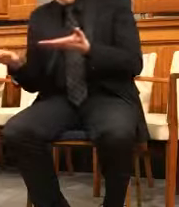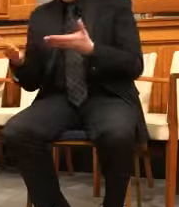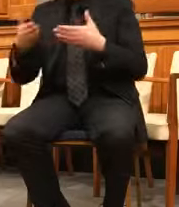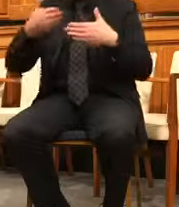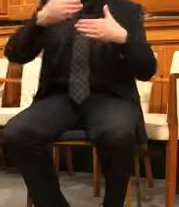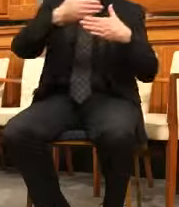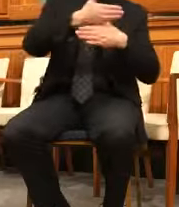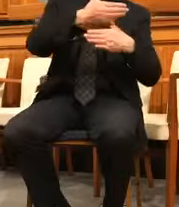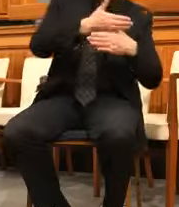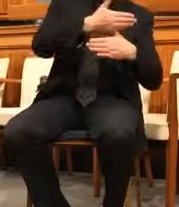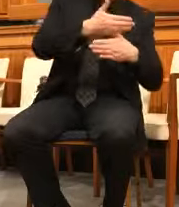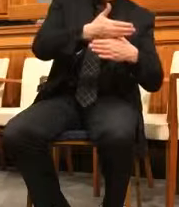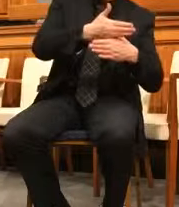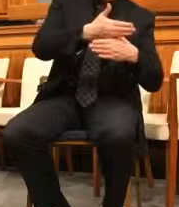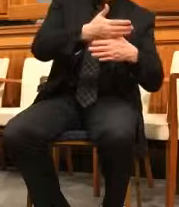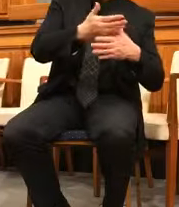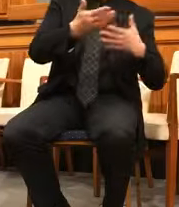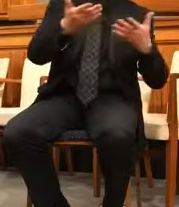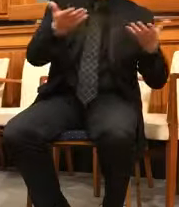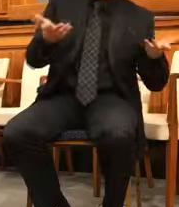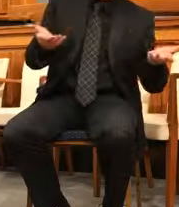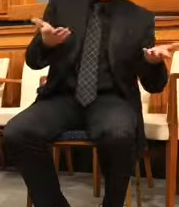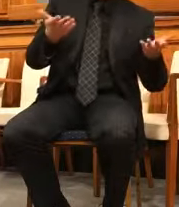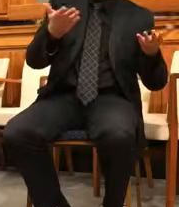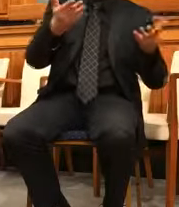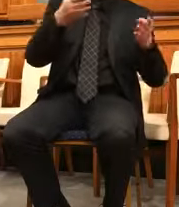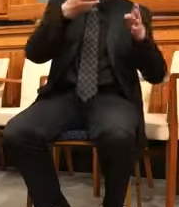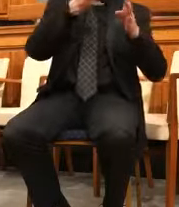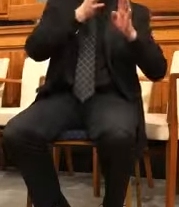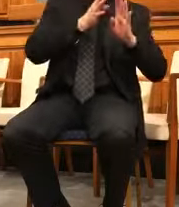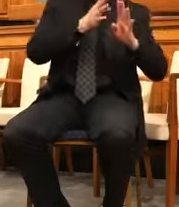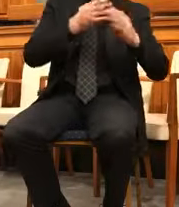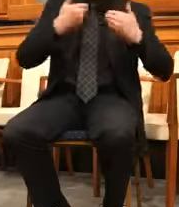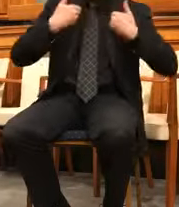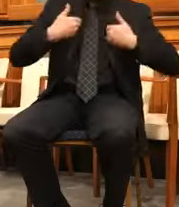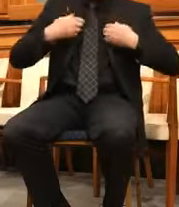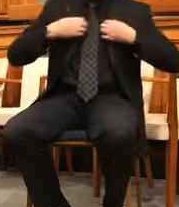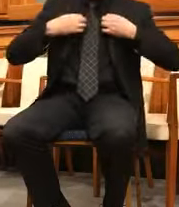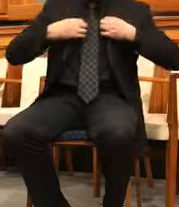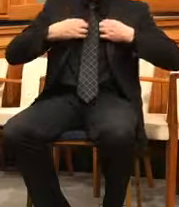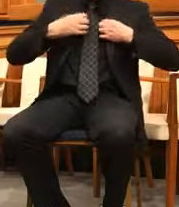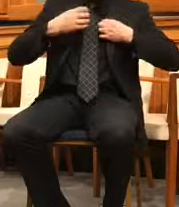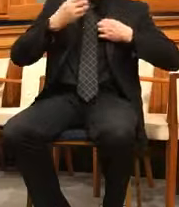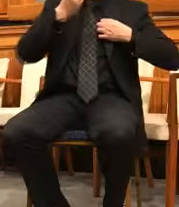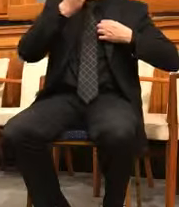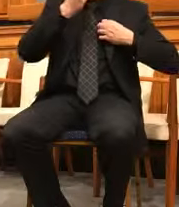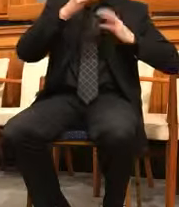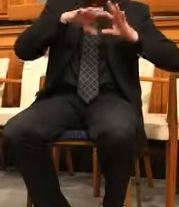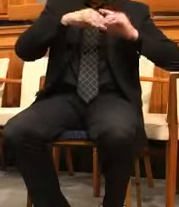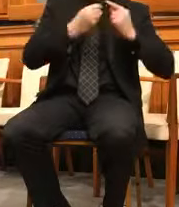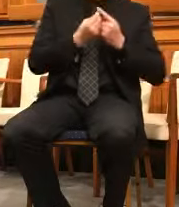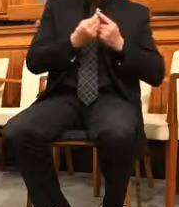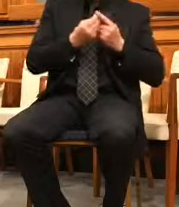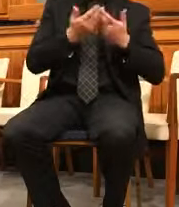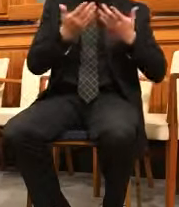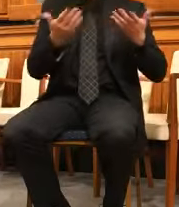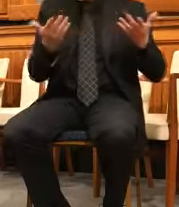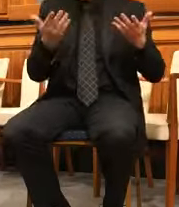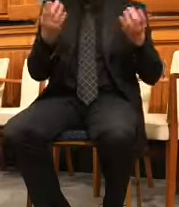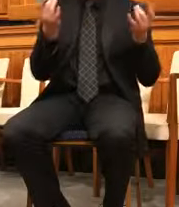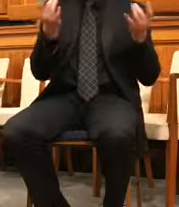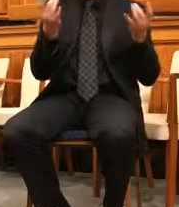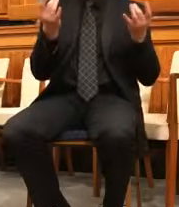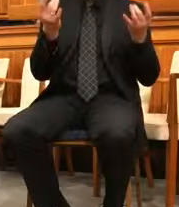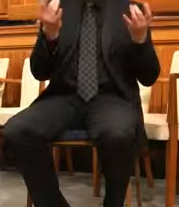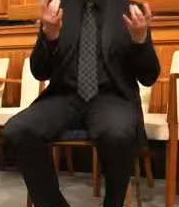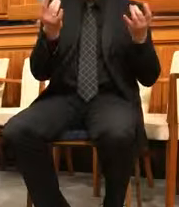than presumption, rather than ceremony. Those things are no good. Belief. But the next question is, what